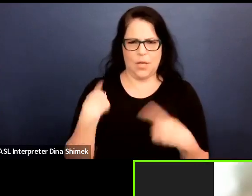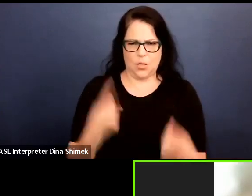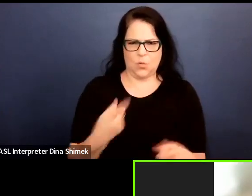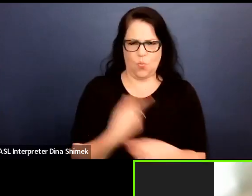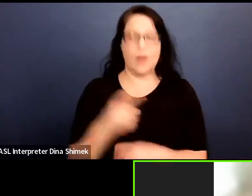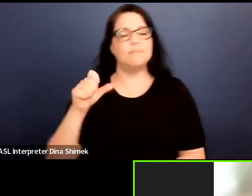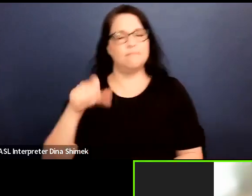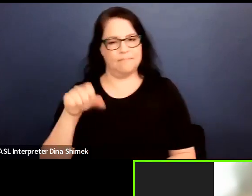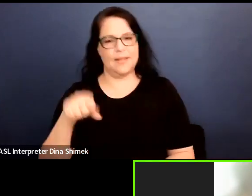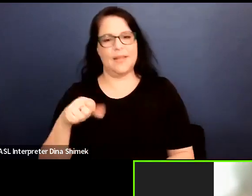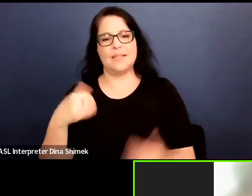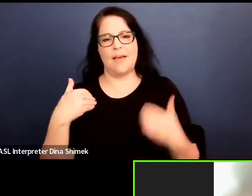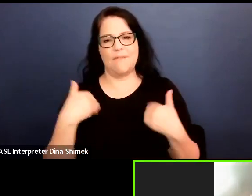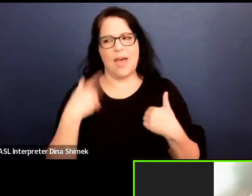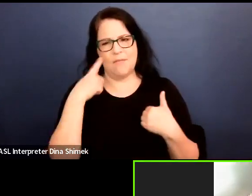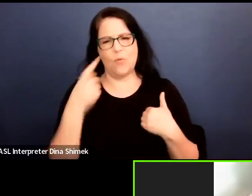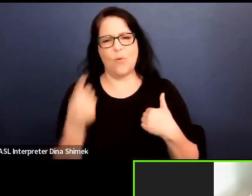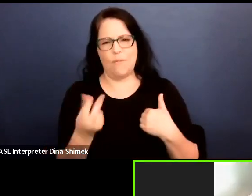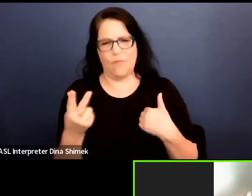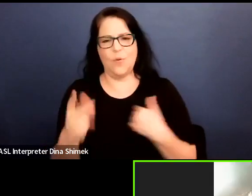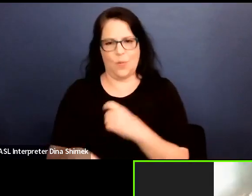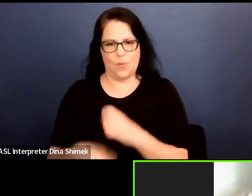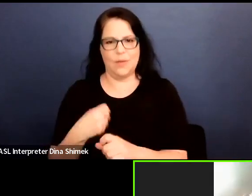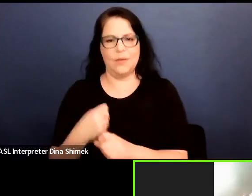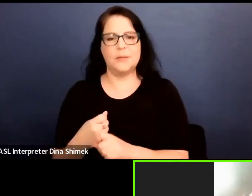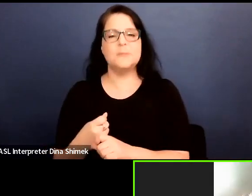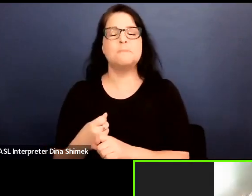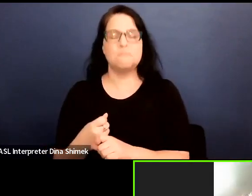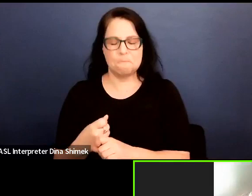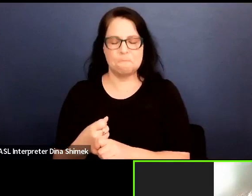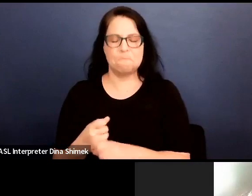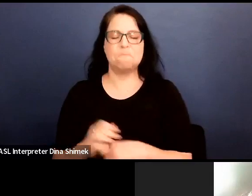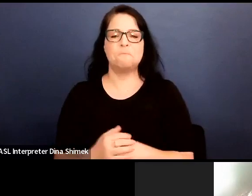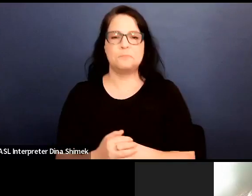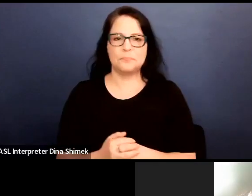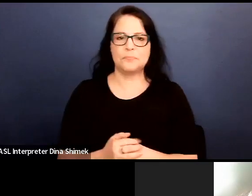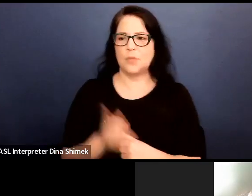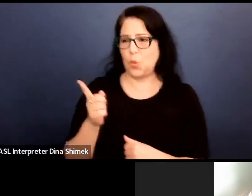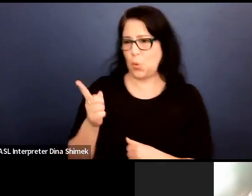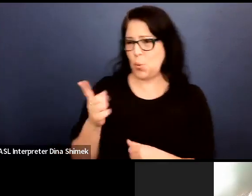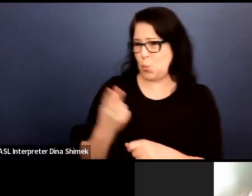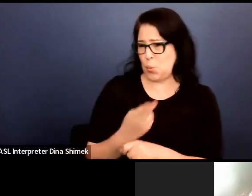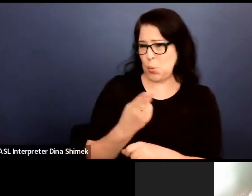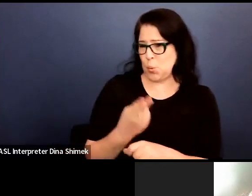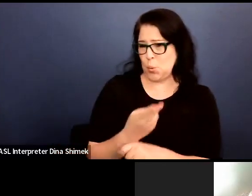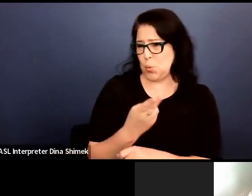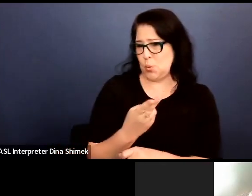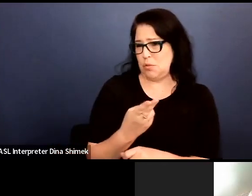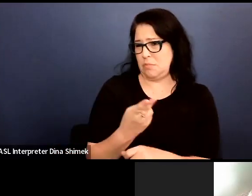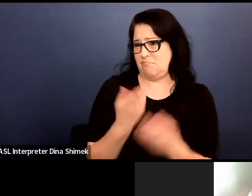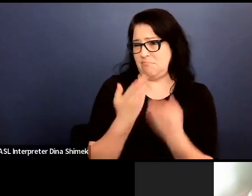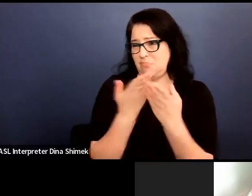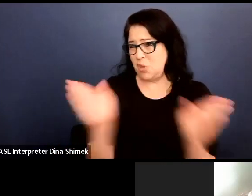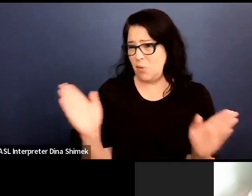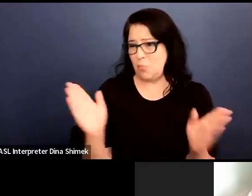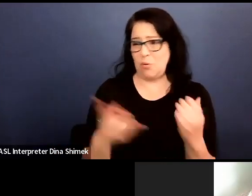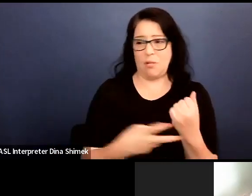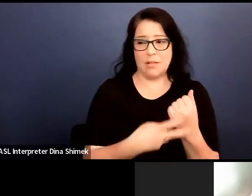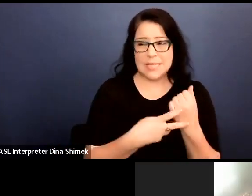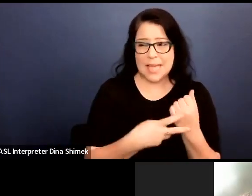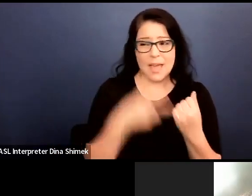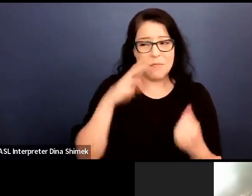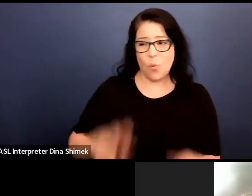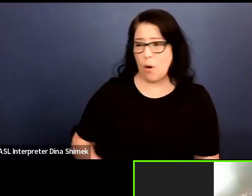Yes, I've had it for quite a few years now. And are you using it like just as a savings and investment tool